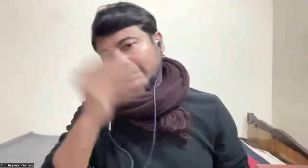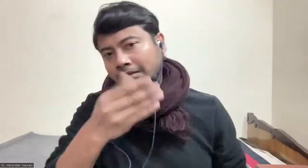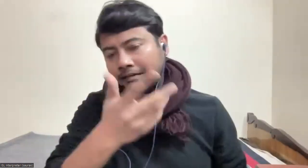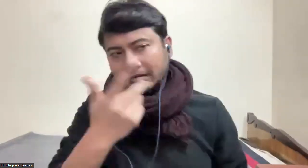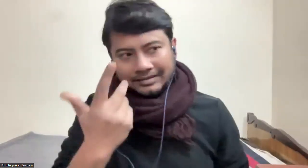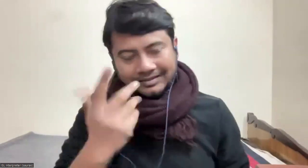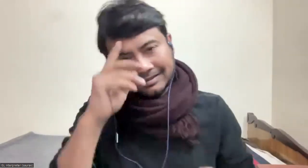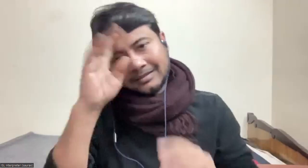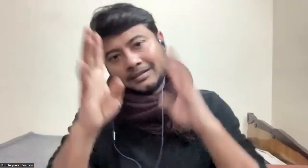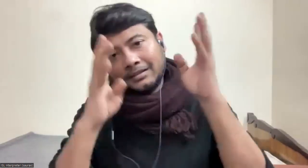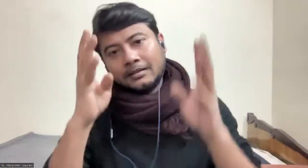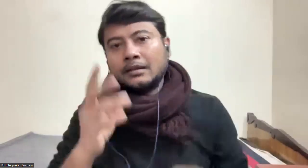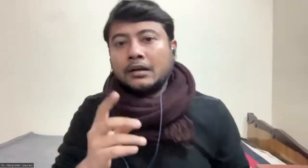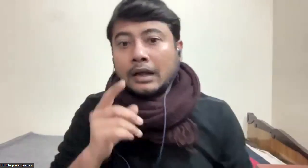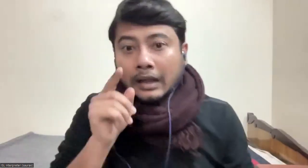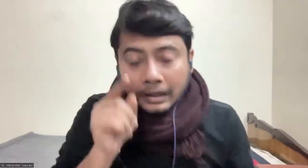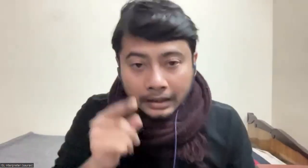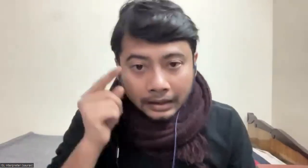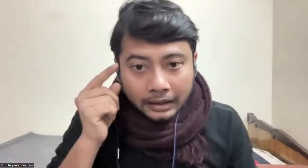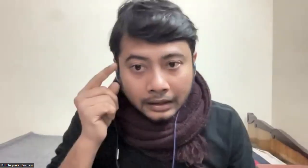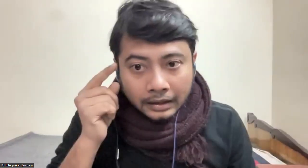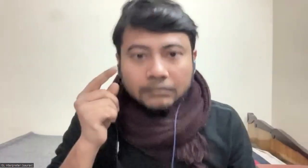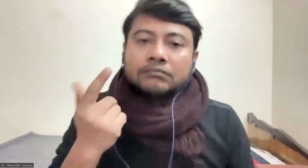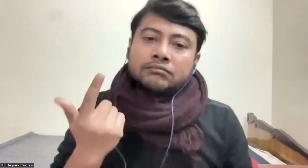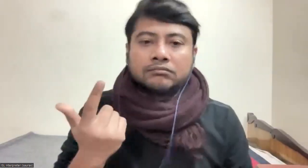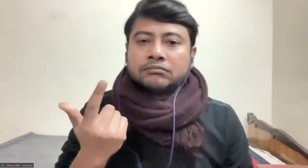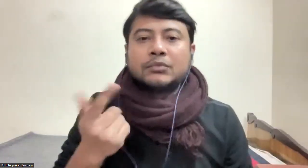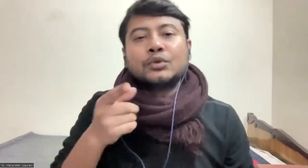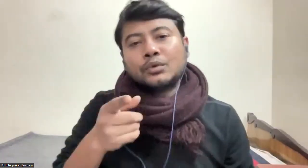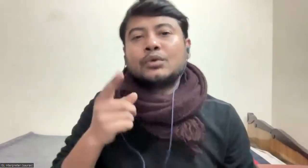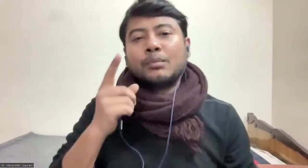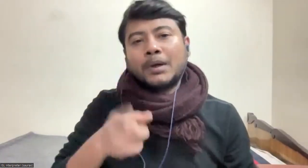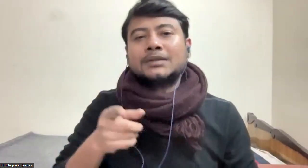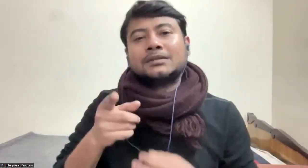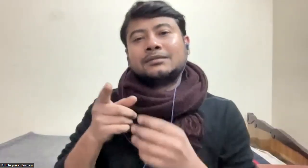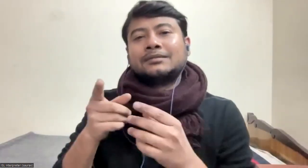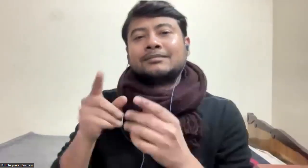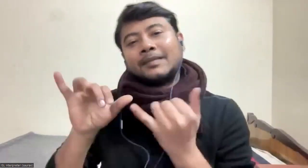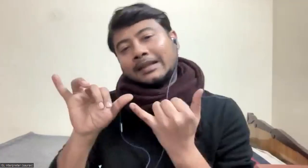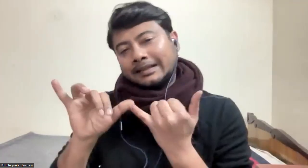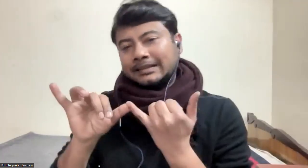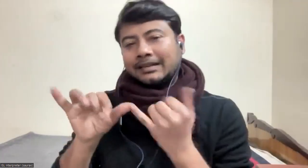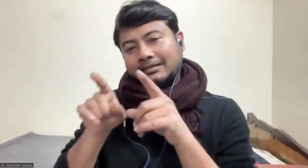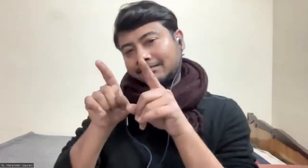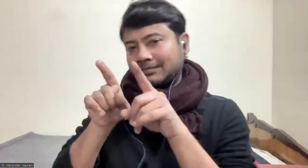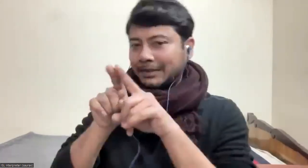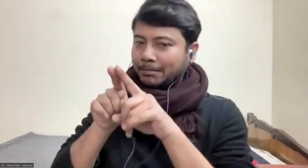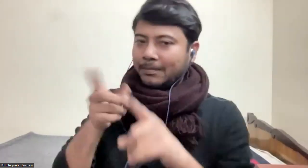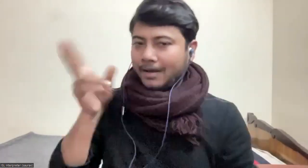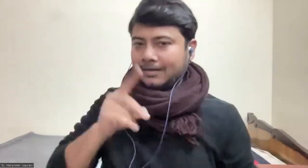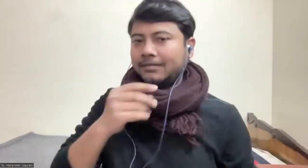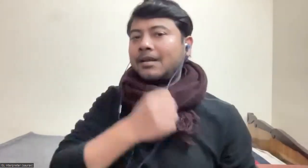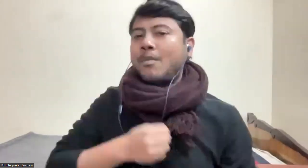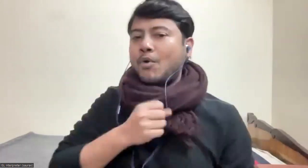is a big offense we are doing. Again, we need to apologize to the Lord. We need to seek forgiveness from the Hare